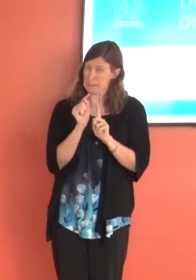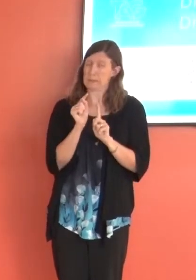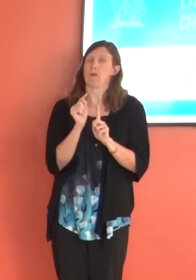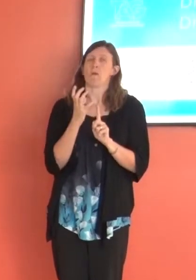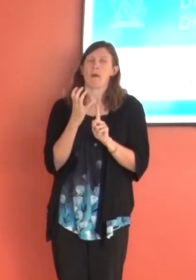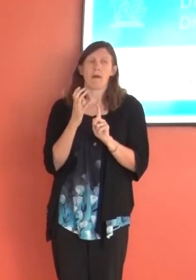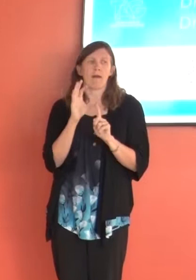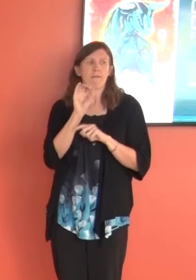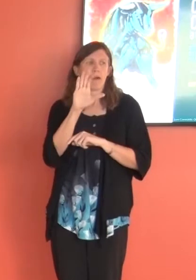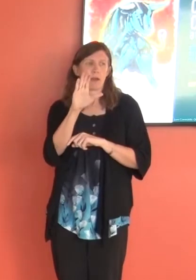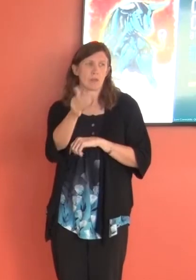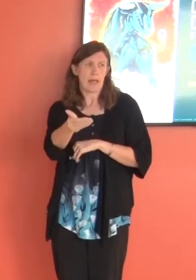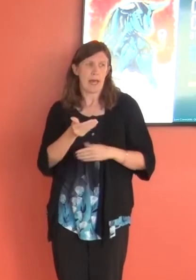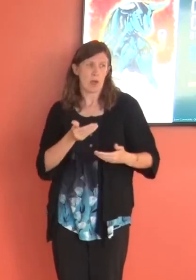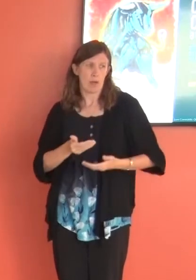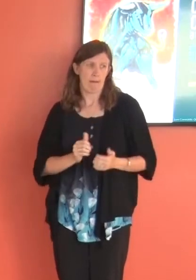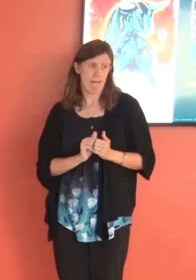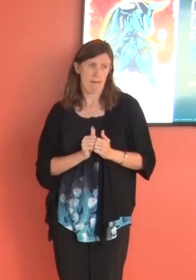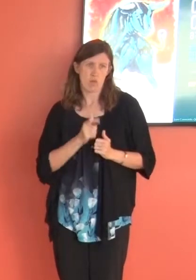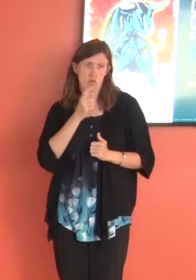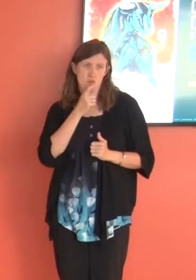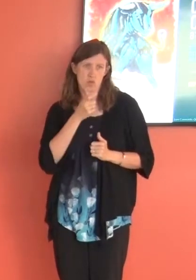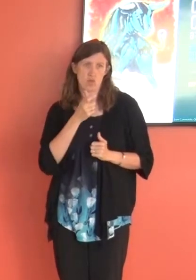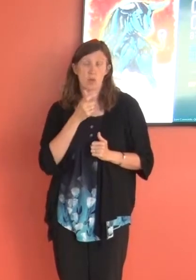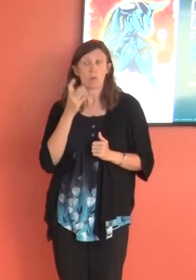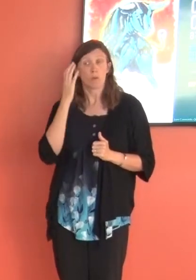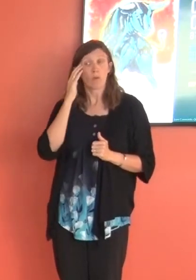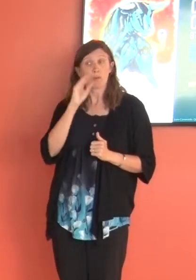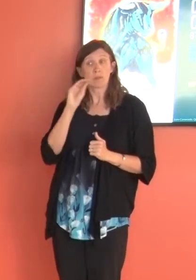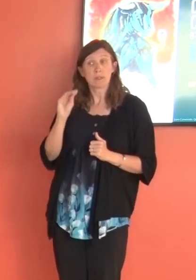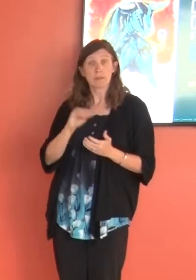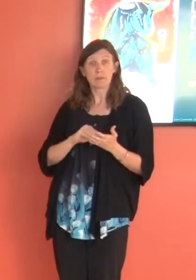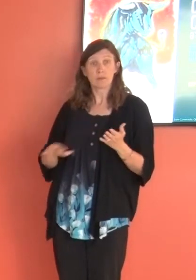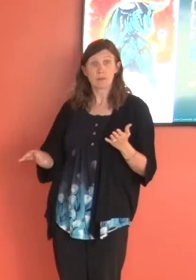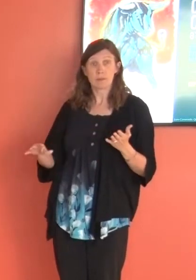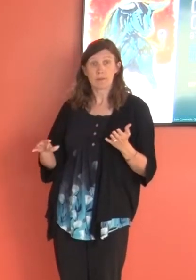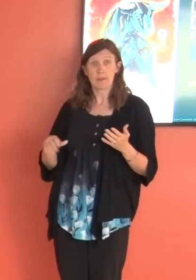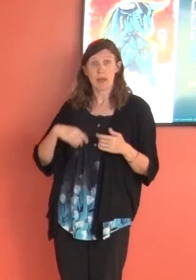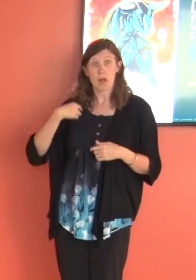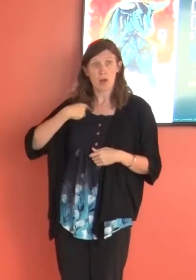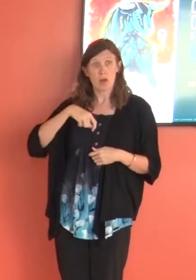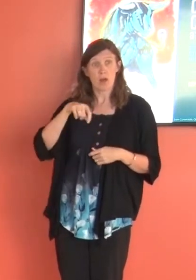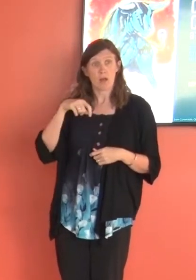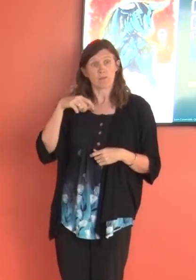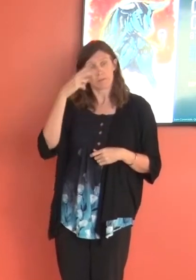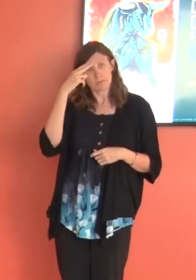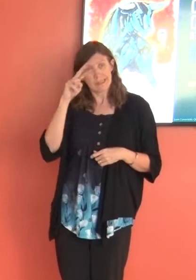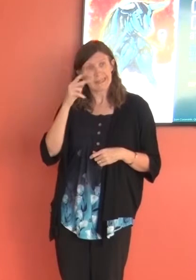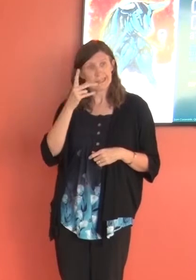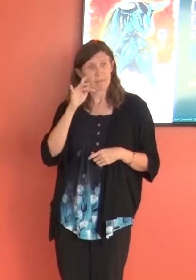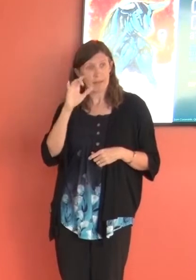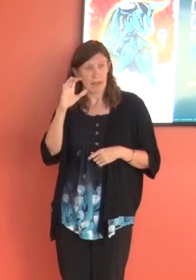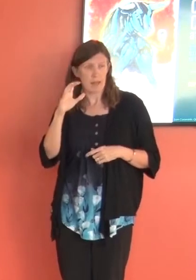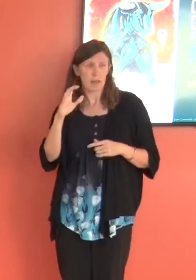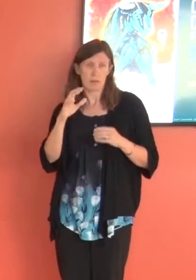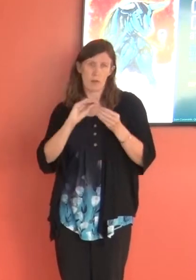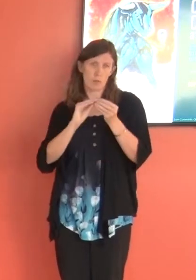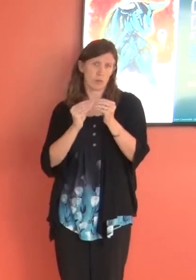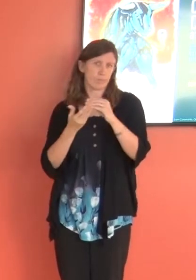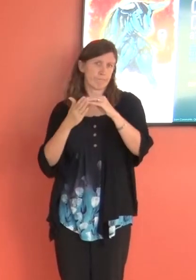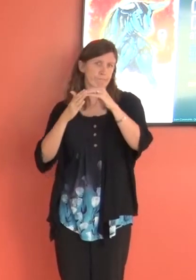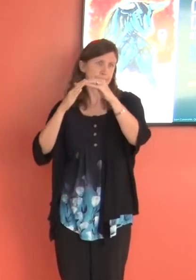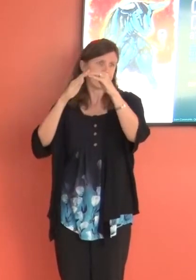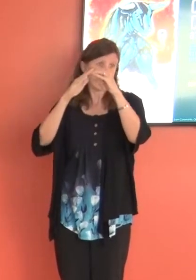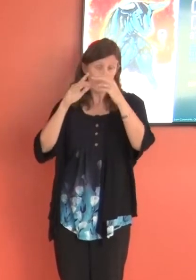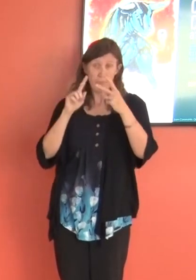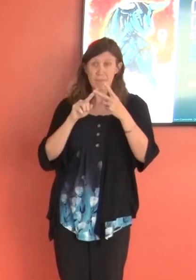is our faculty hiring. We know that the percentage of students that we have that are Hispanic continues to grow, as well as